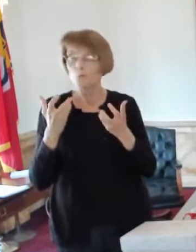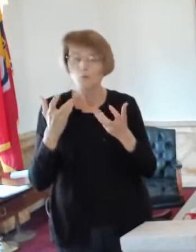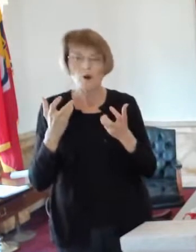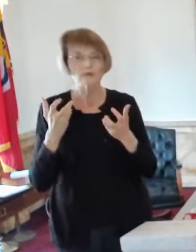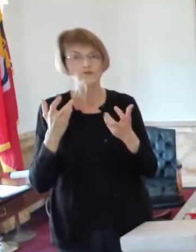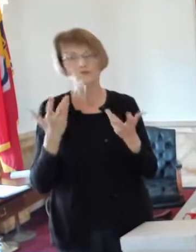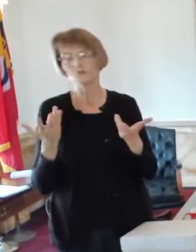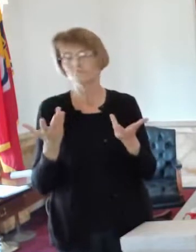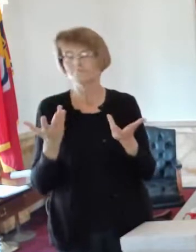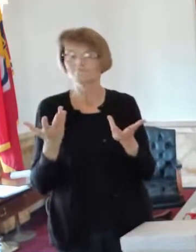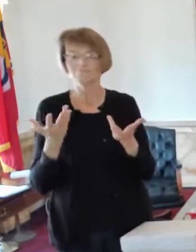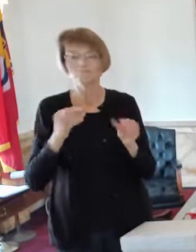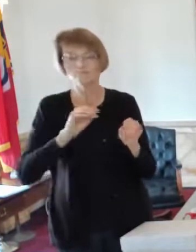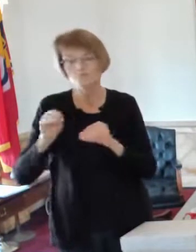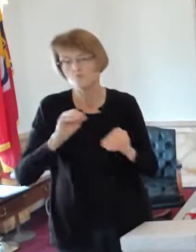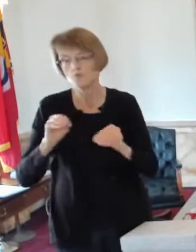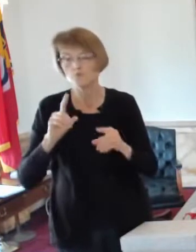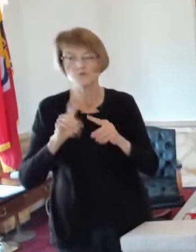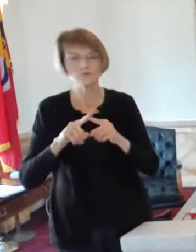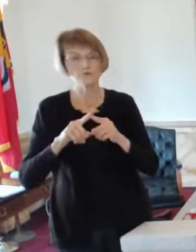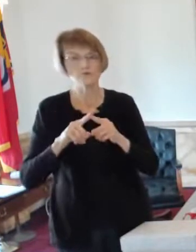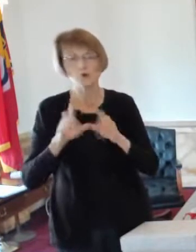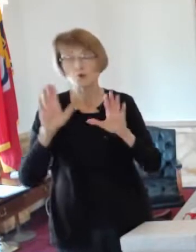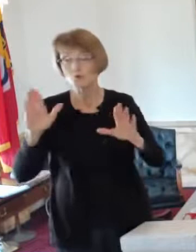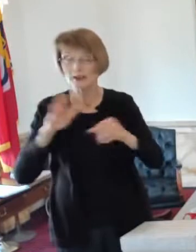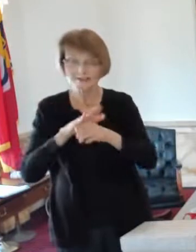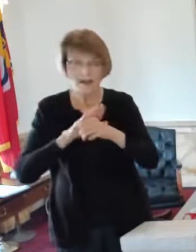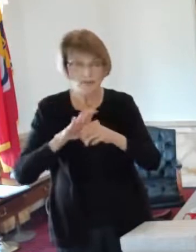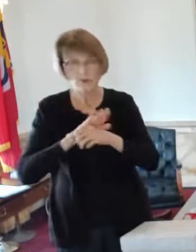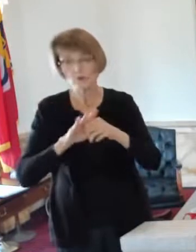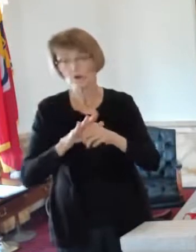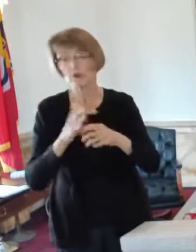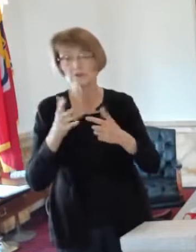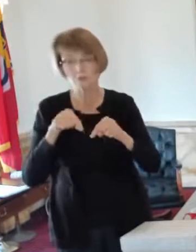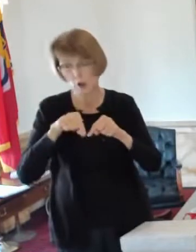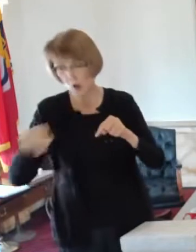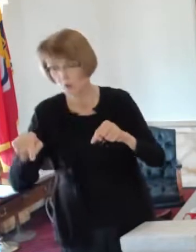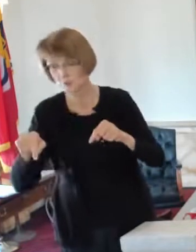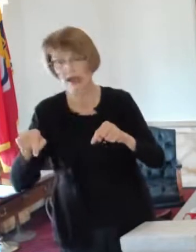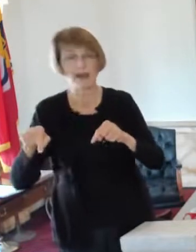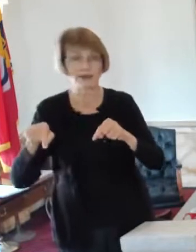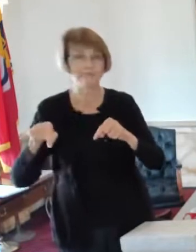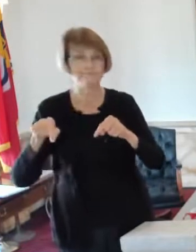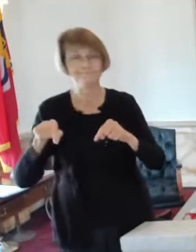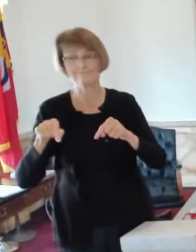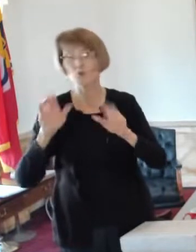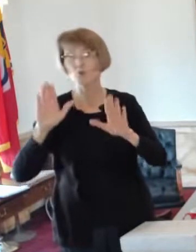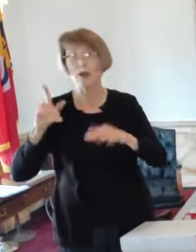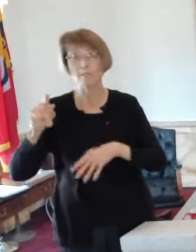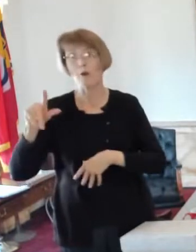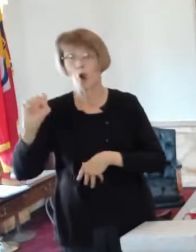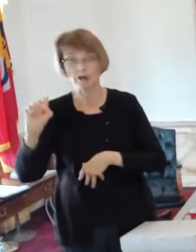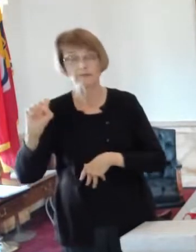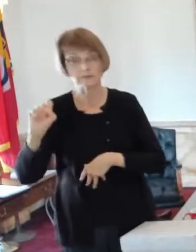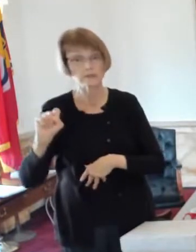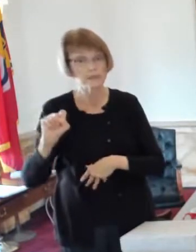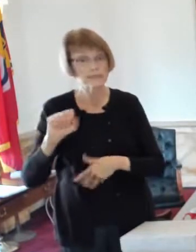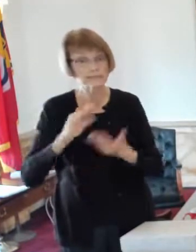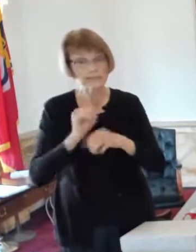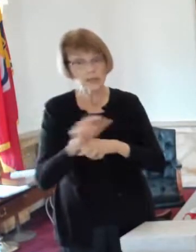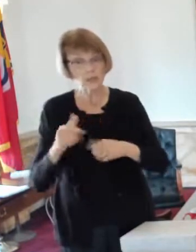neighborhoods that have such great parks, most close by. There are 109 parks in the city of St. Louis.